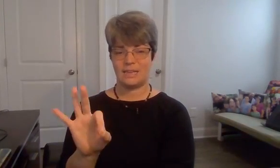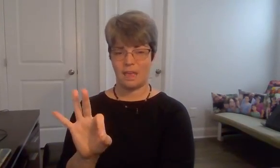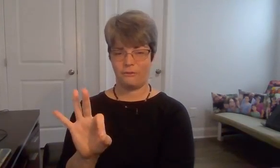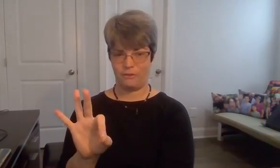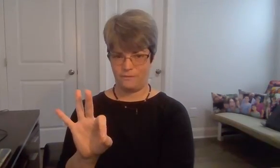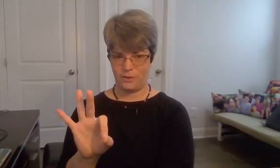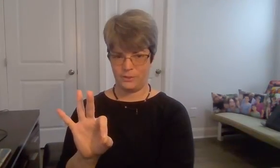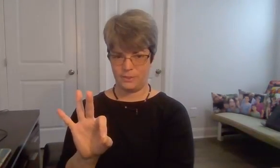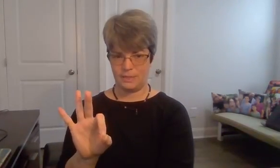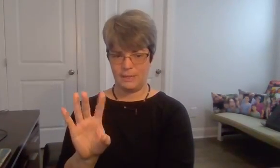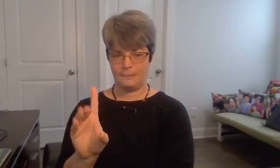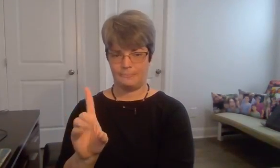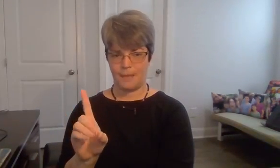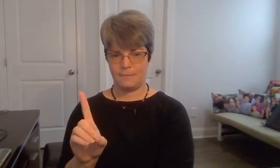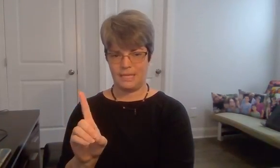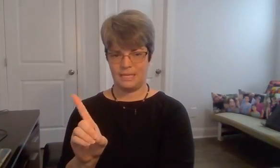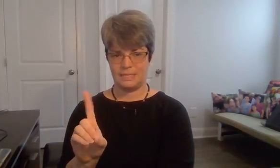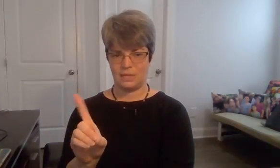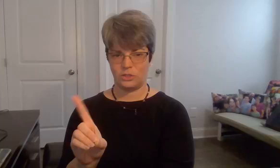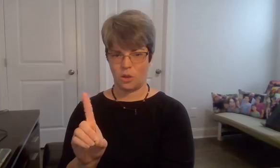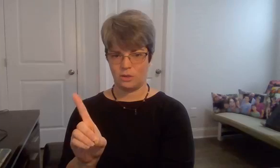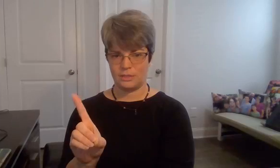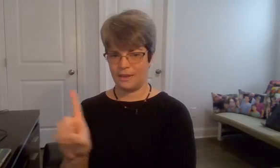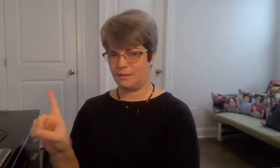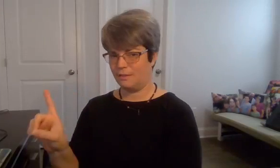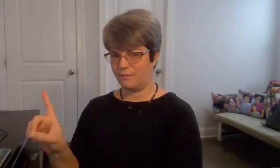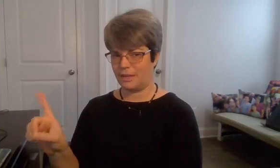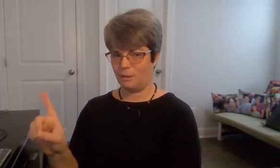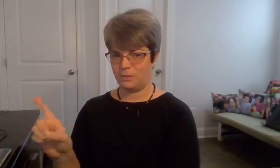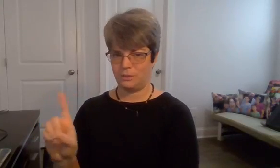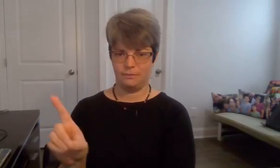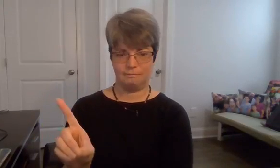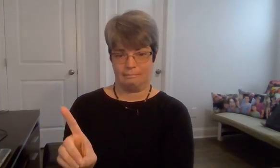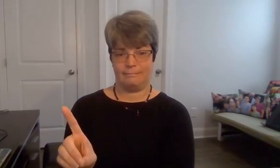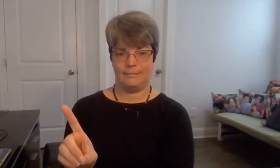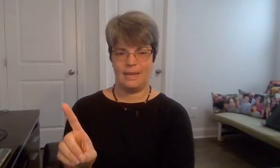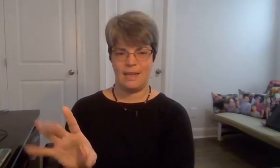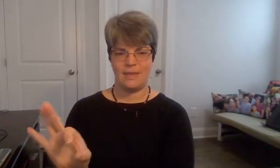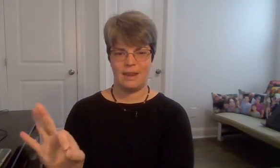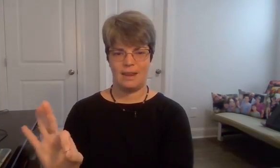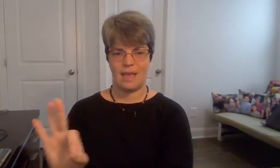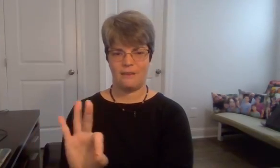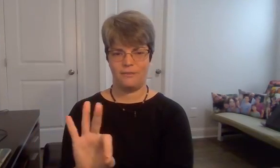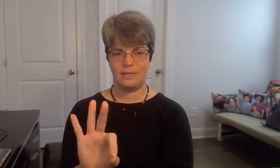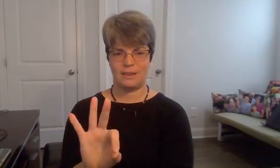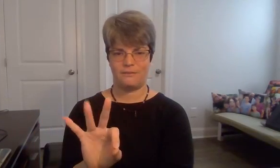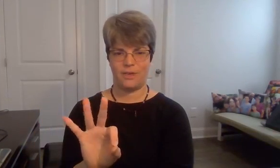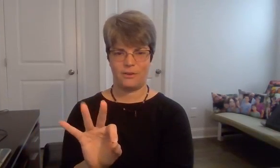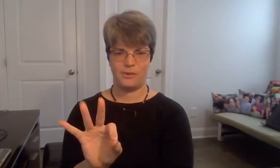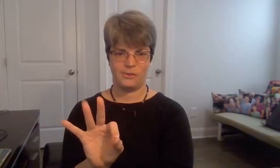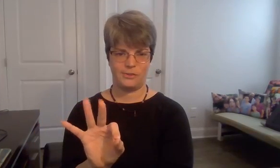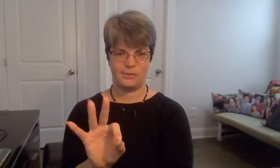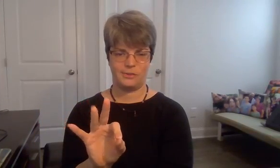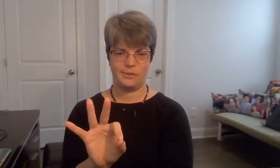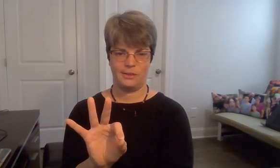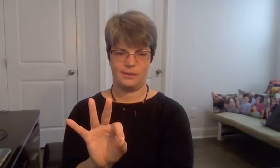F confused. D is like a dog's tail, if that helps you, and then F is like feathers.